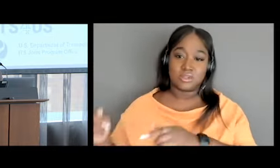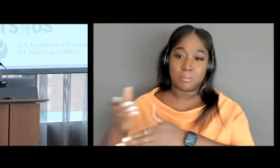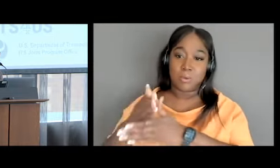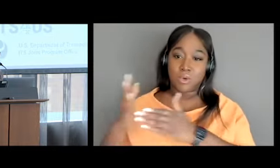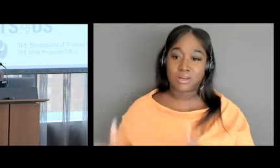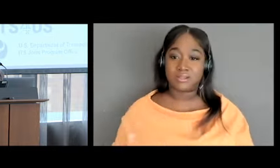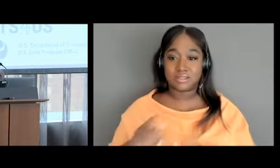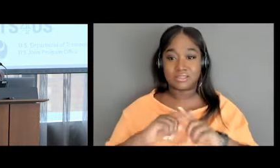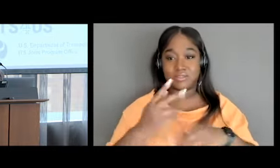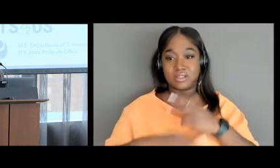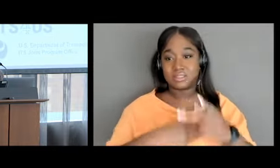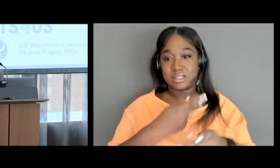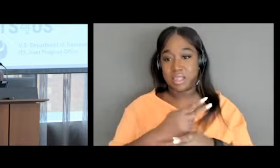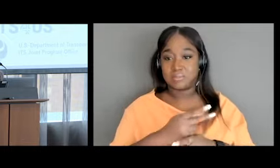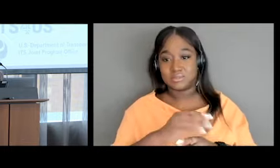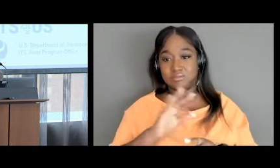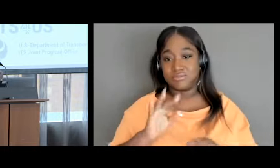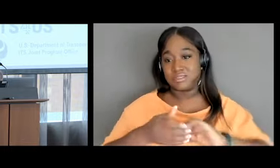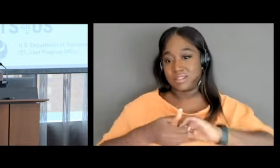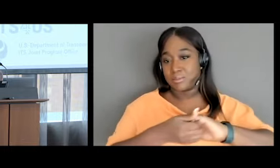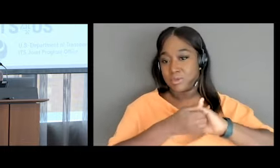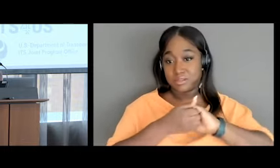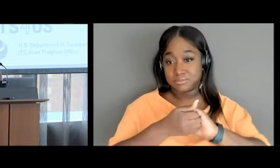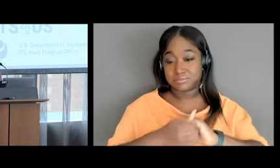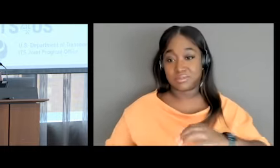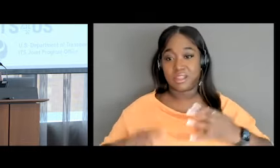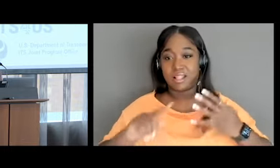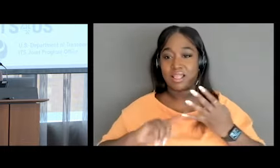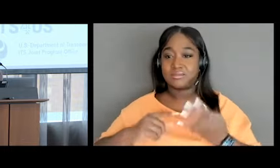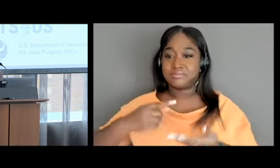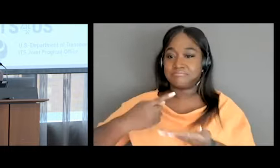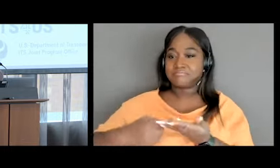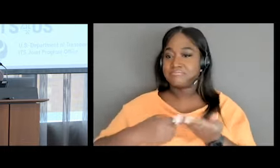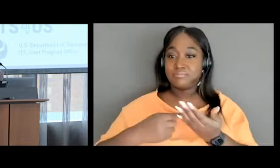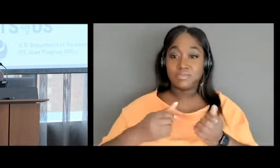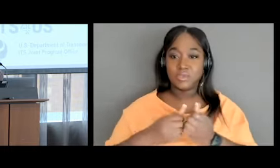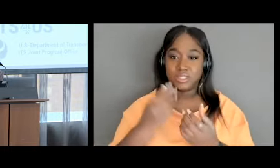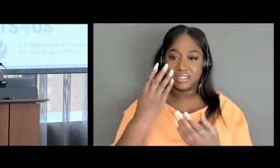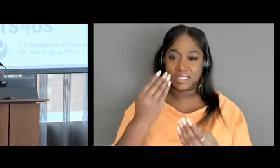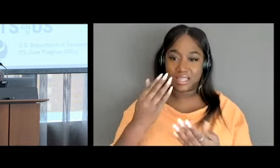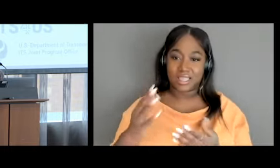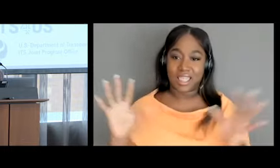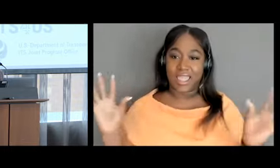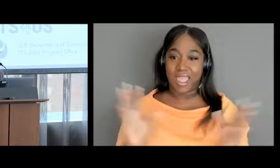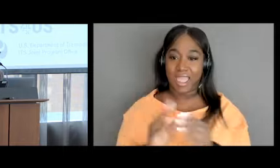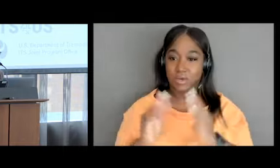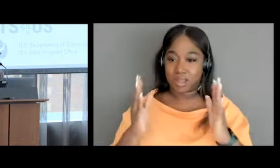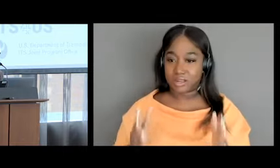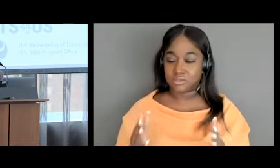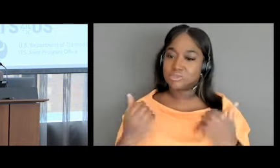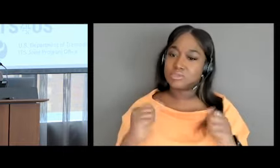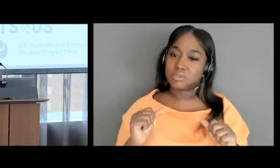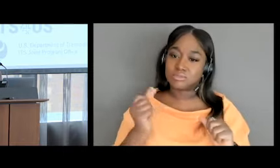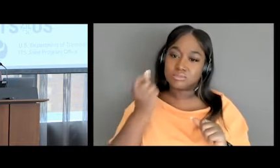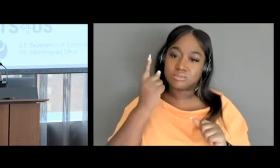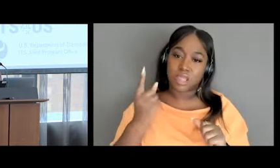then finally, we talked to different data aggregators and trying to understand the perspective there of what are best practices